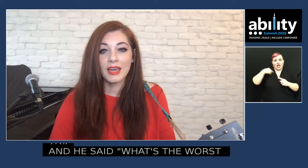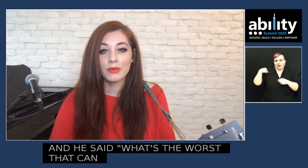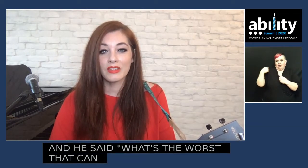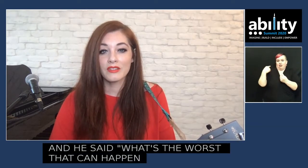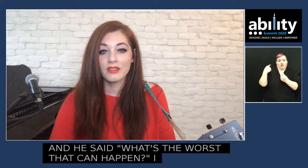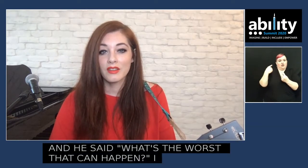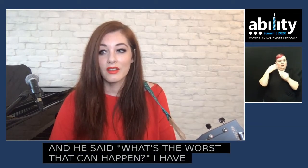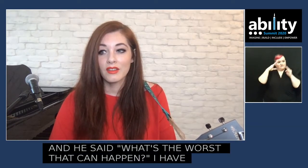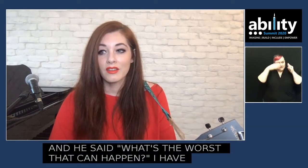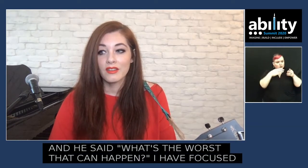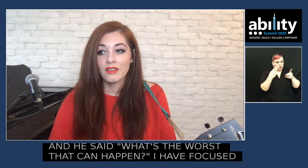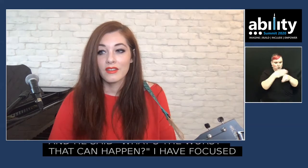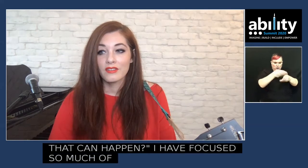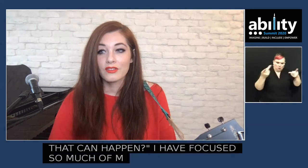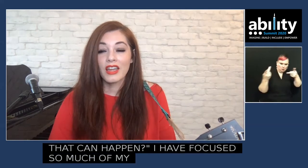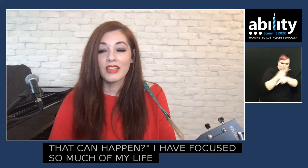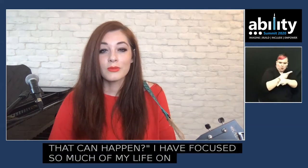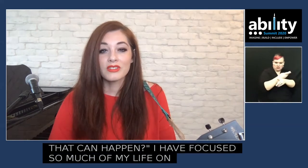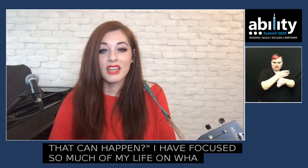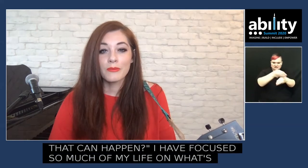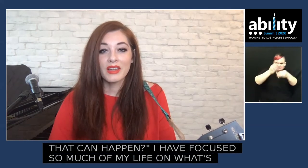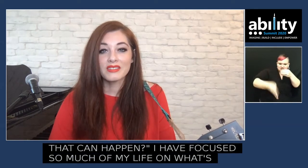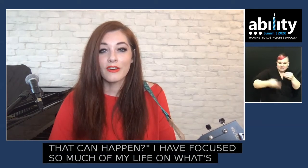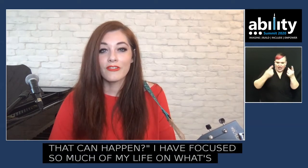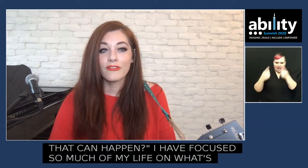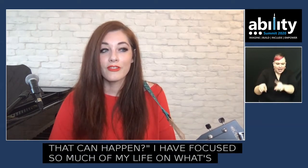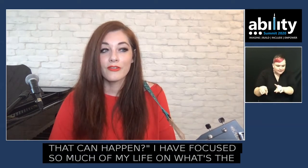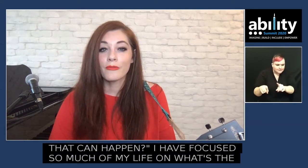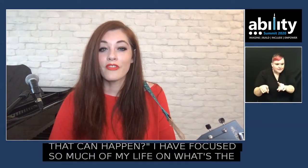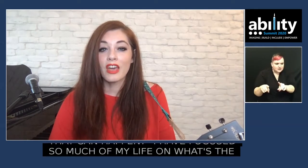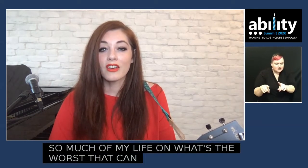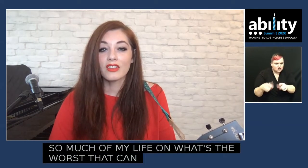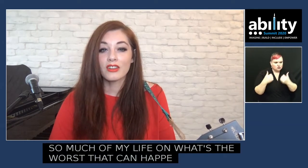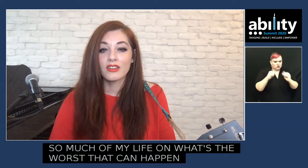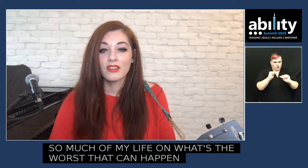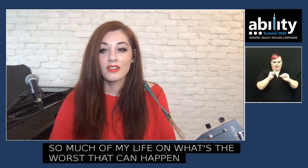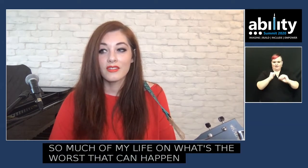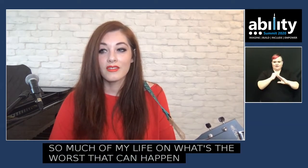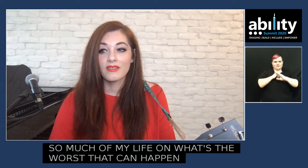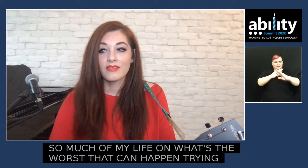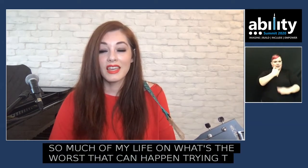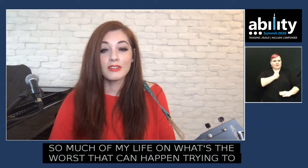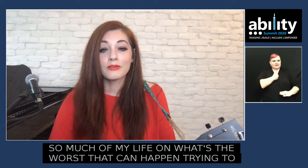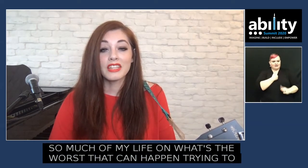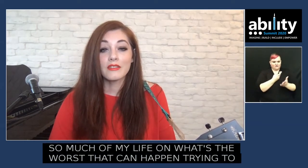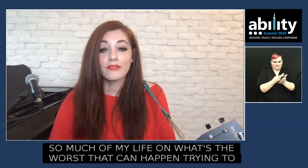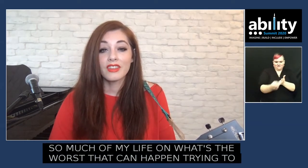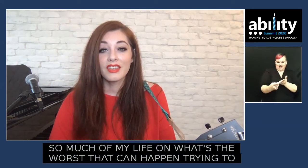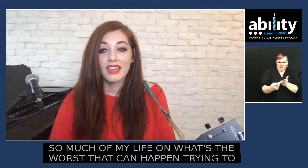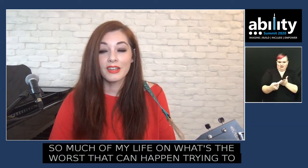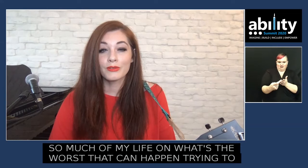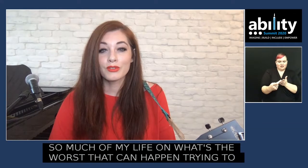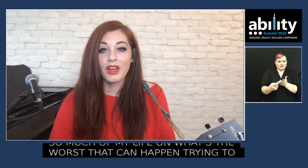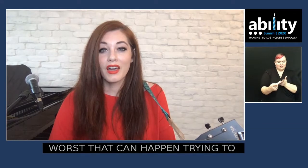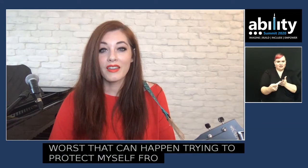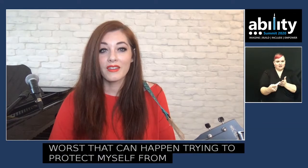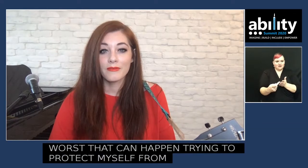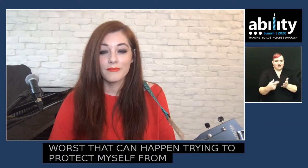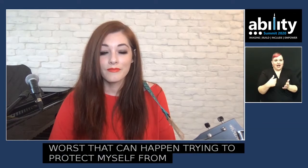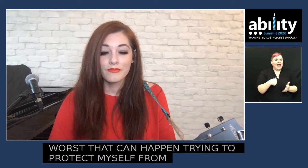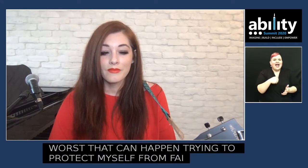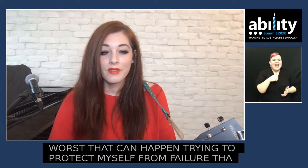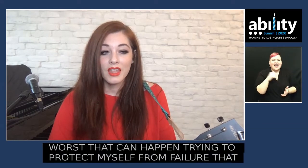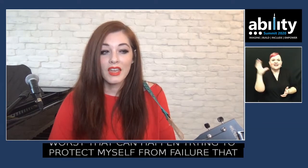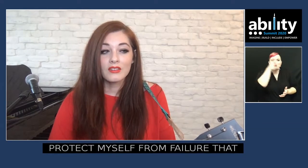worst that can happen, trying to protect myself from failure, that I don't live and I don't